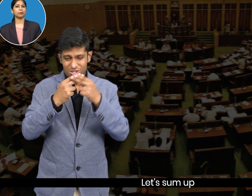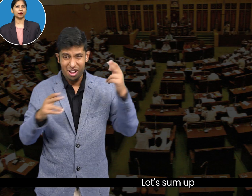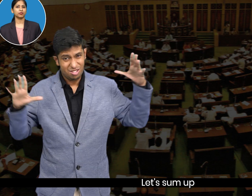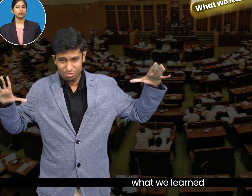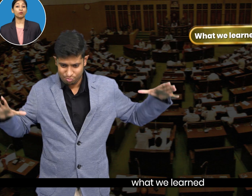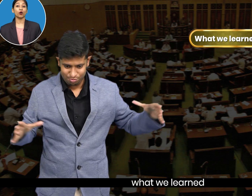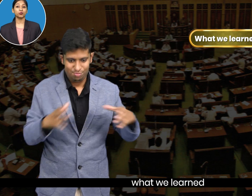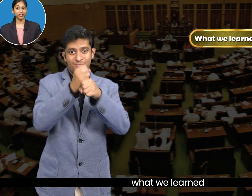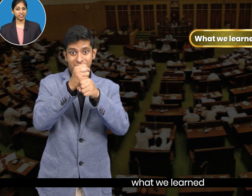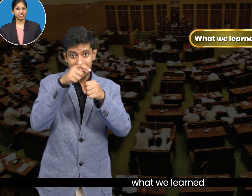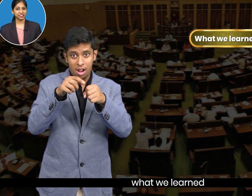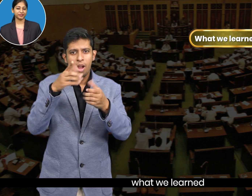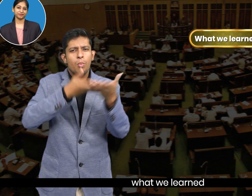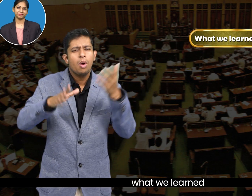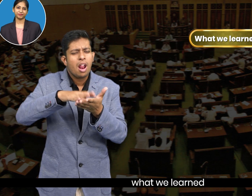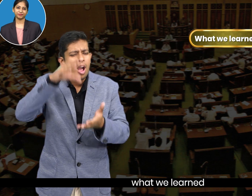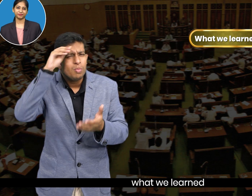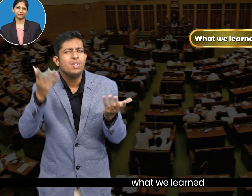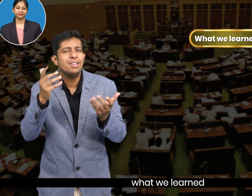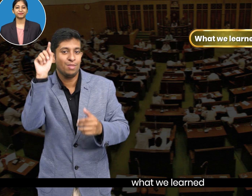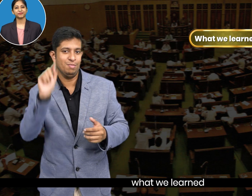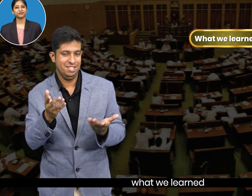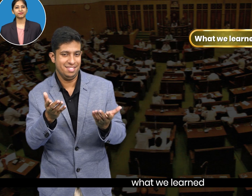Let's sum up what we learned.